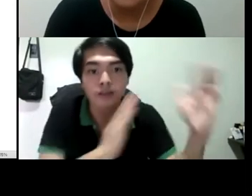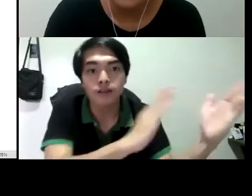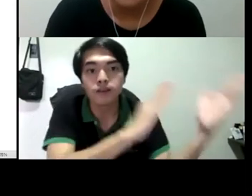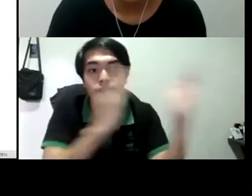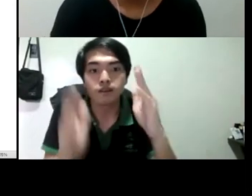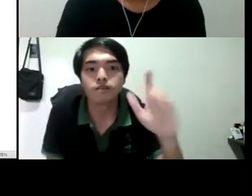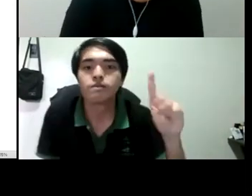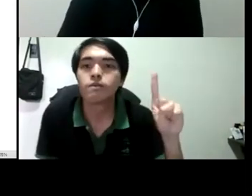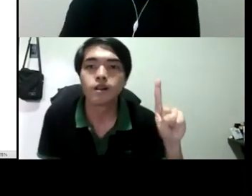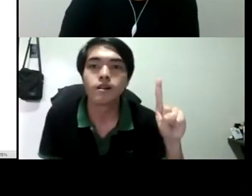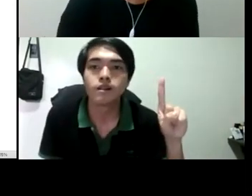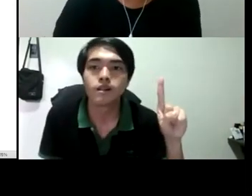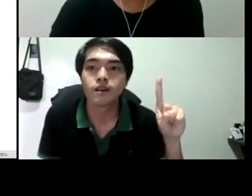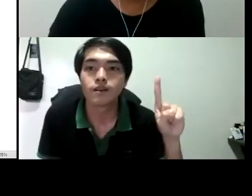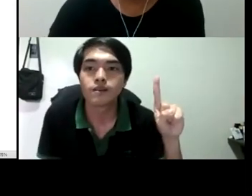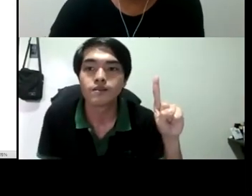Same shape.